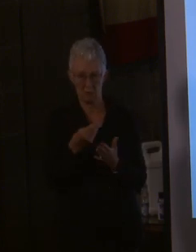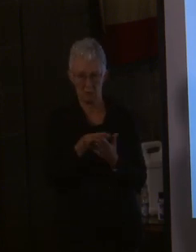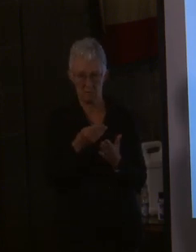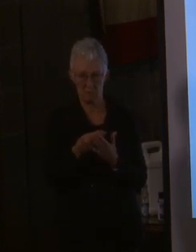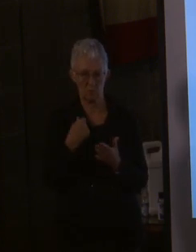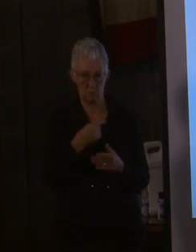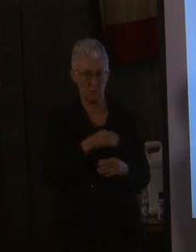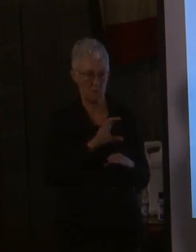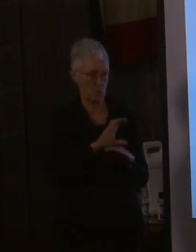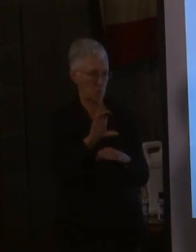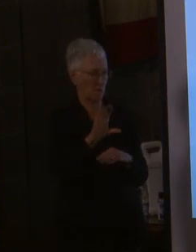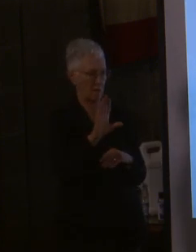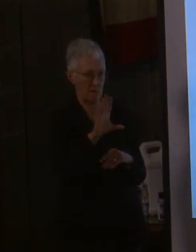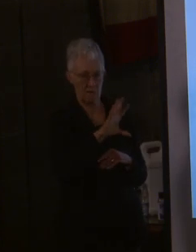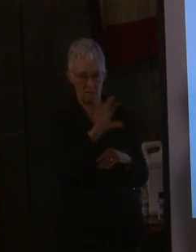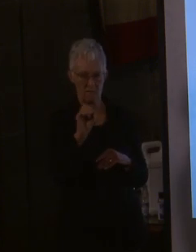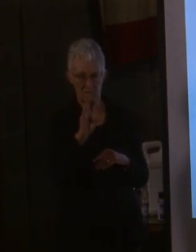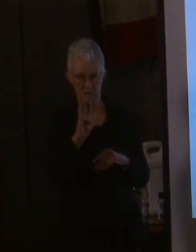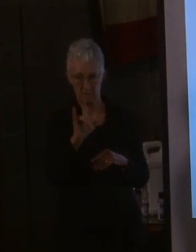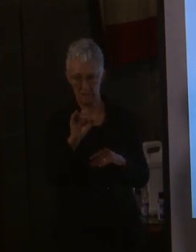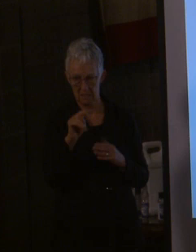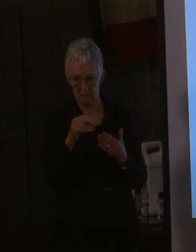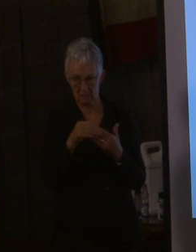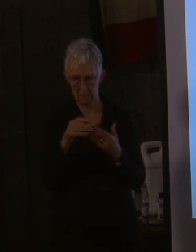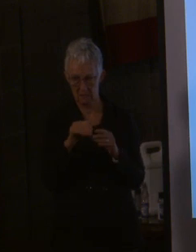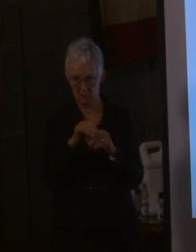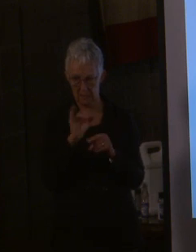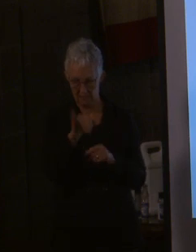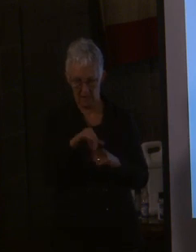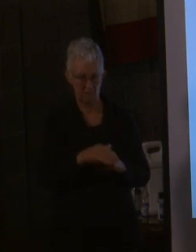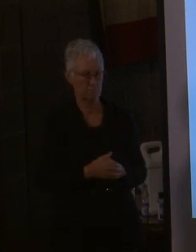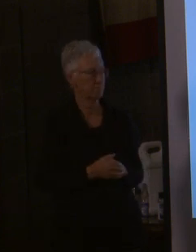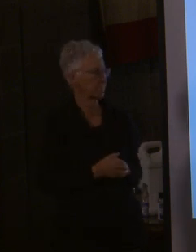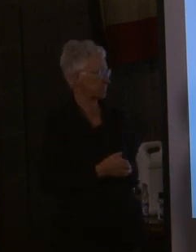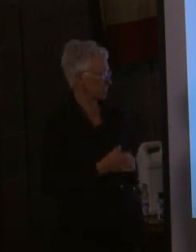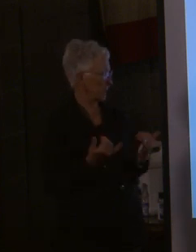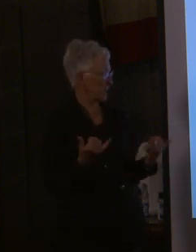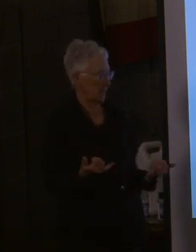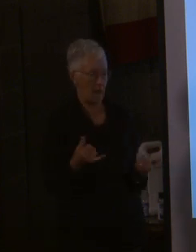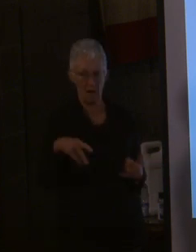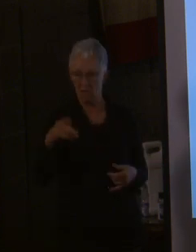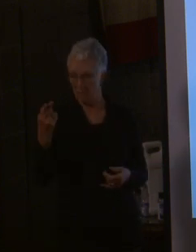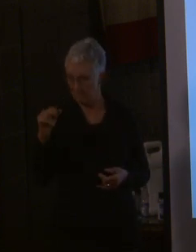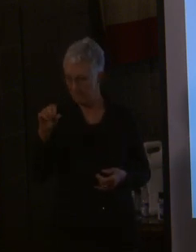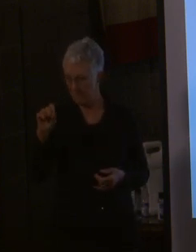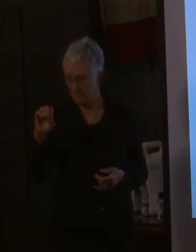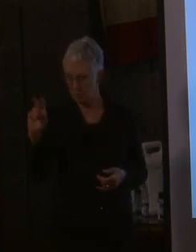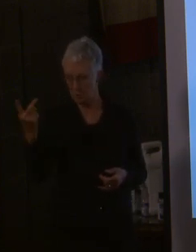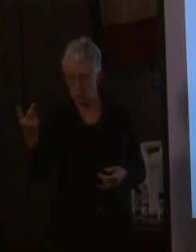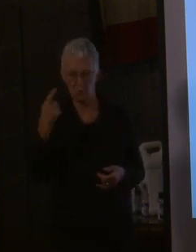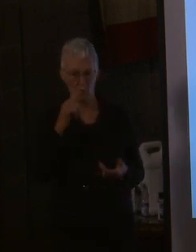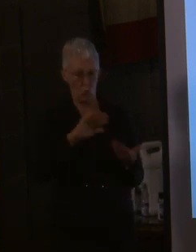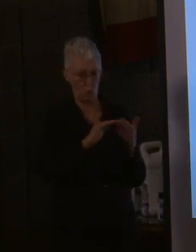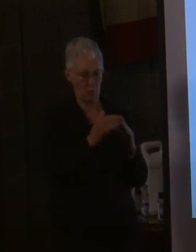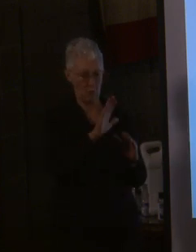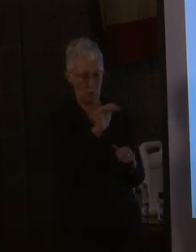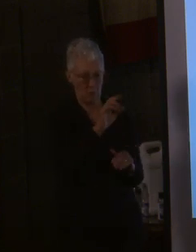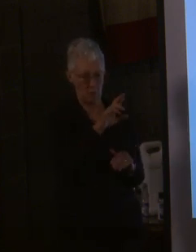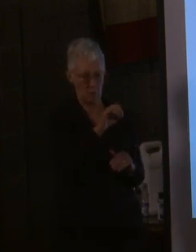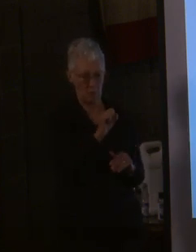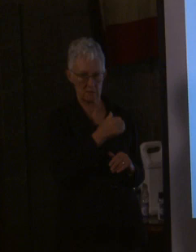far. All right, so phase two. For our Community Cares program, we're going to have nearly $50